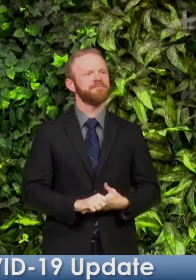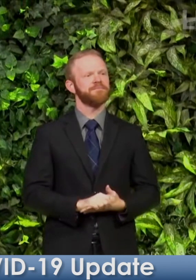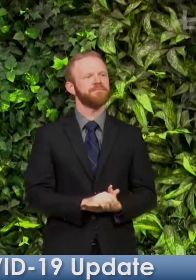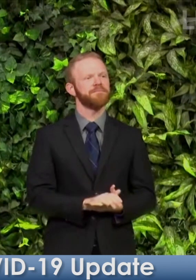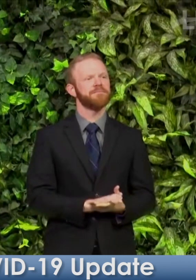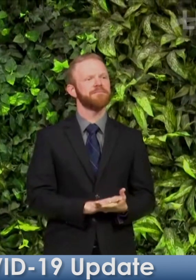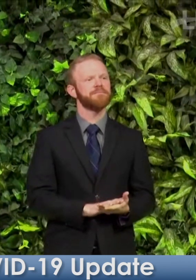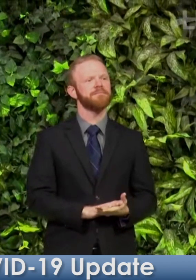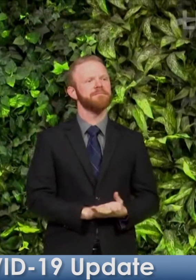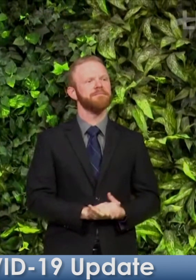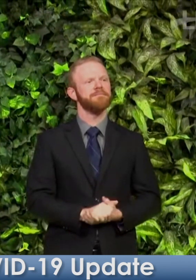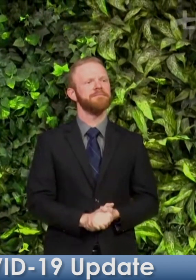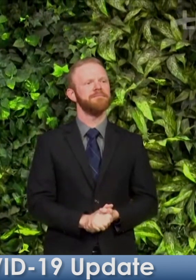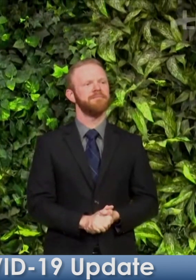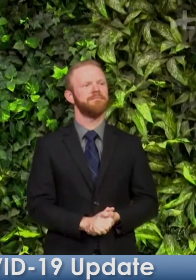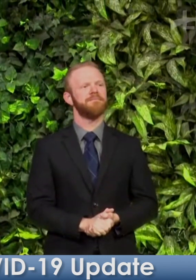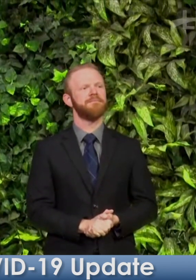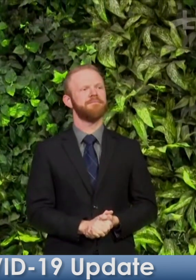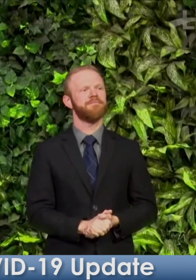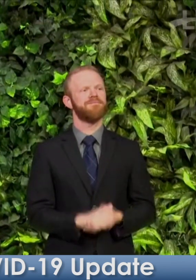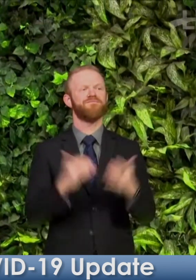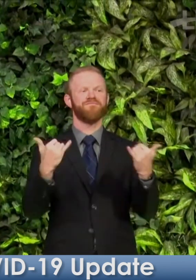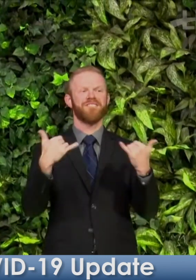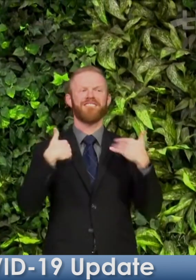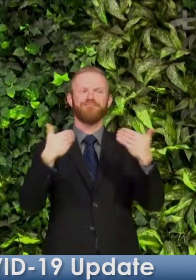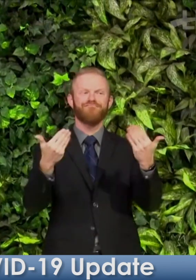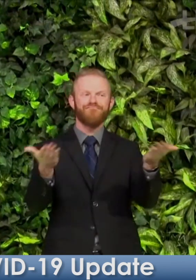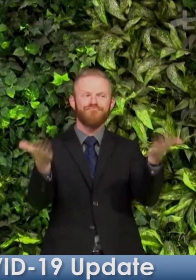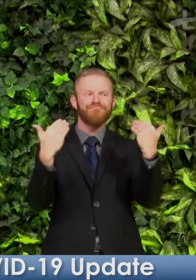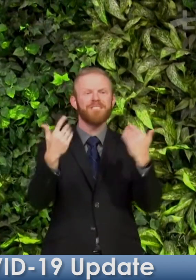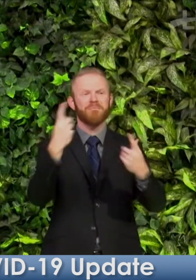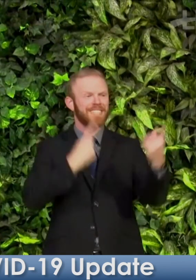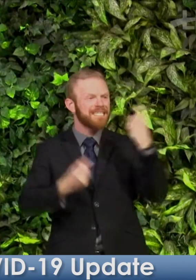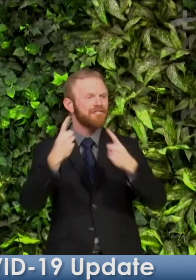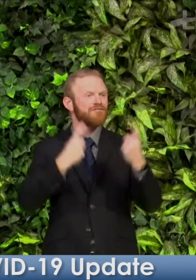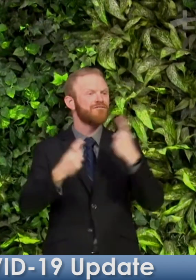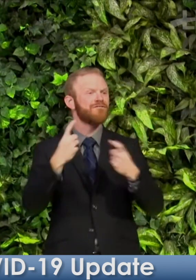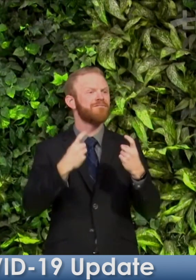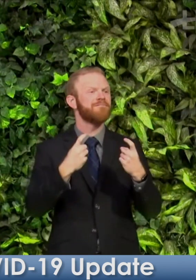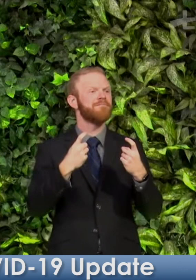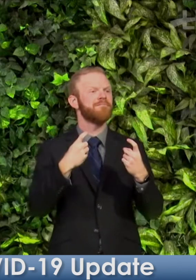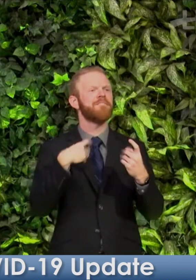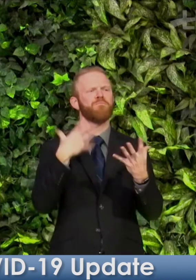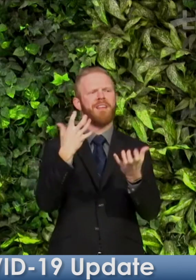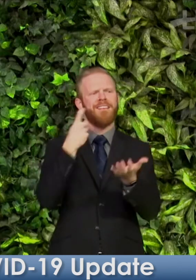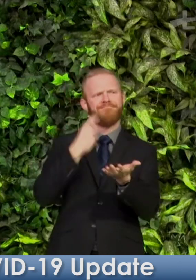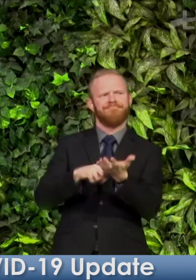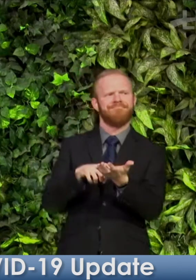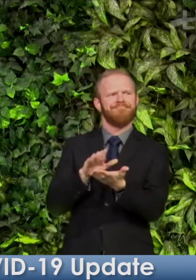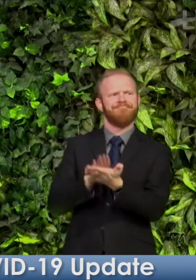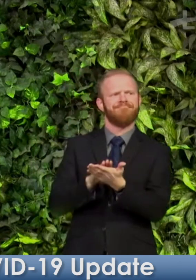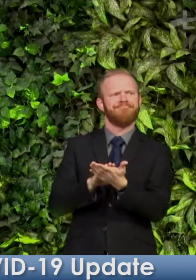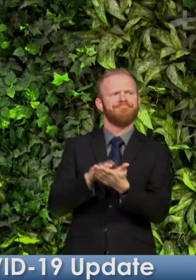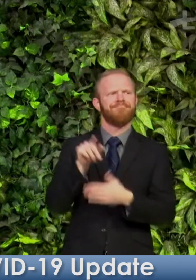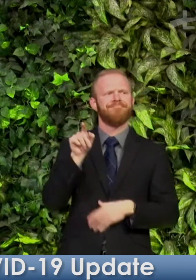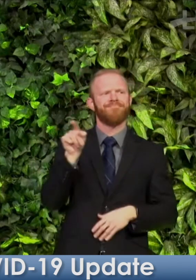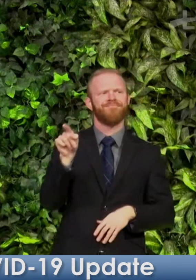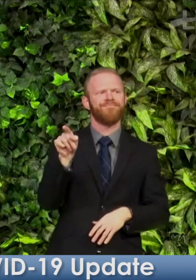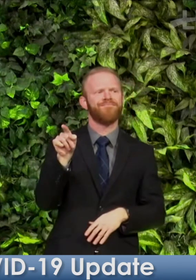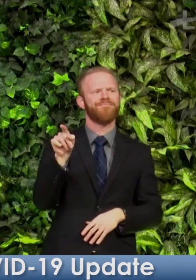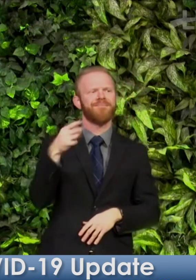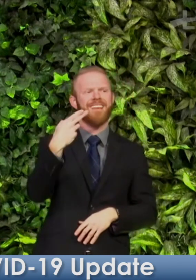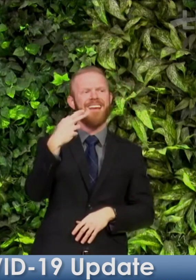Well, we're here happy to take any questions. Let me just acknowledge, and I was errant not acknowledging, I really appreciate Supervisor Hahn